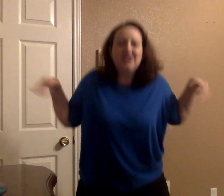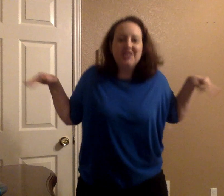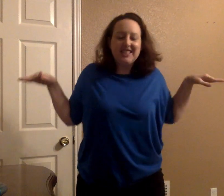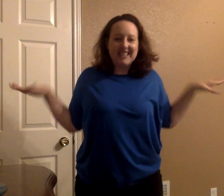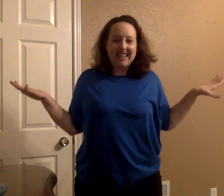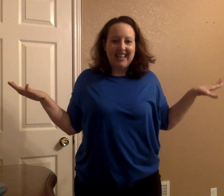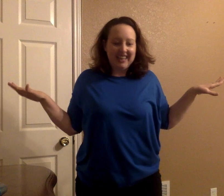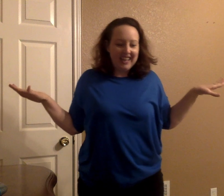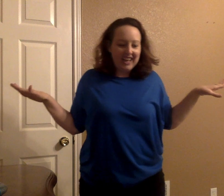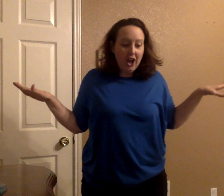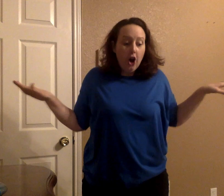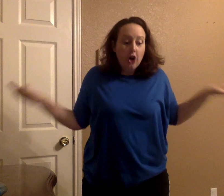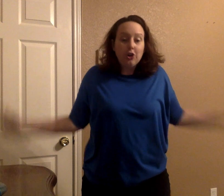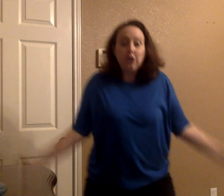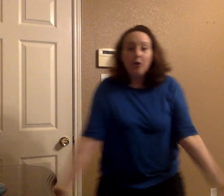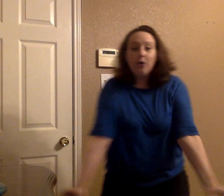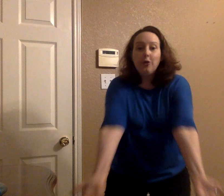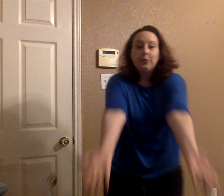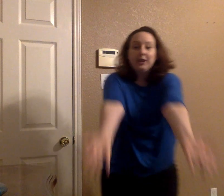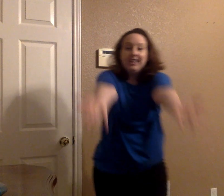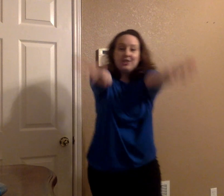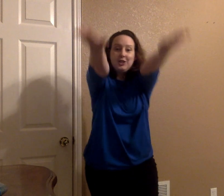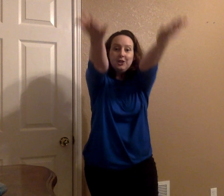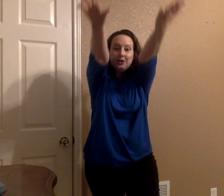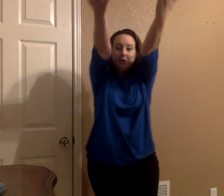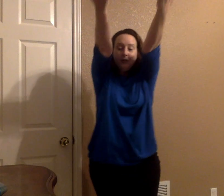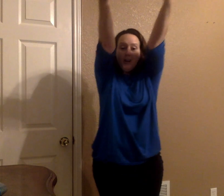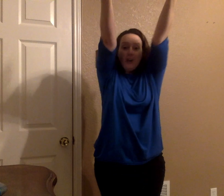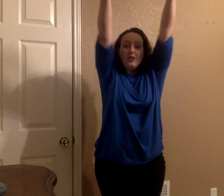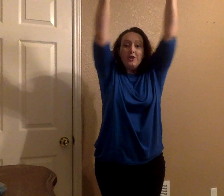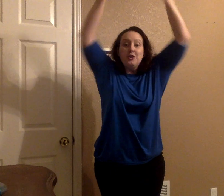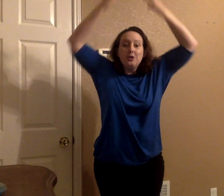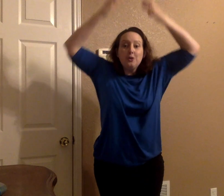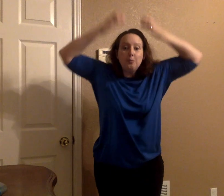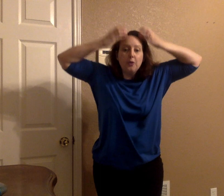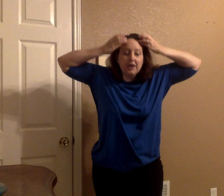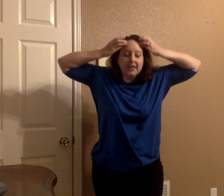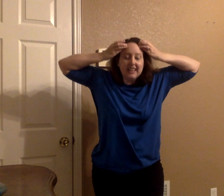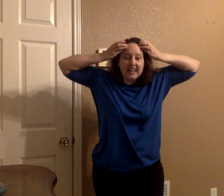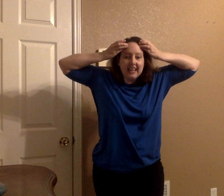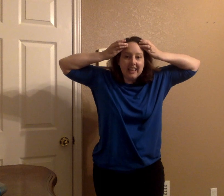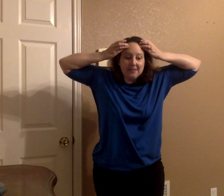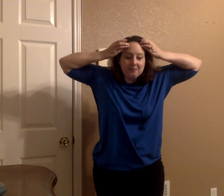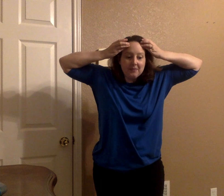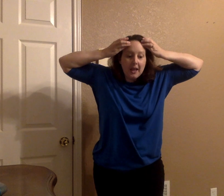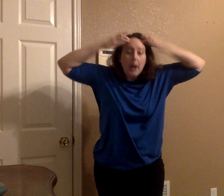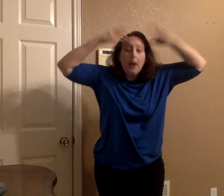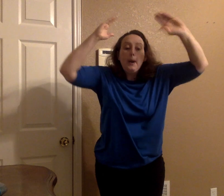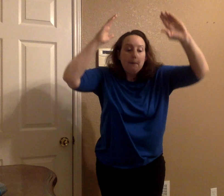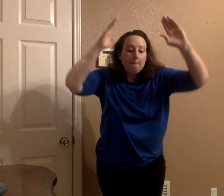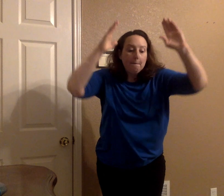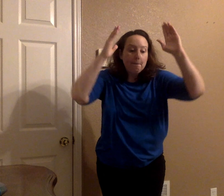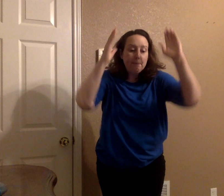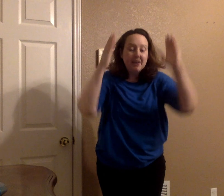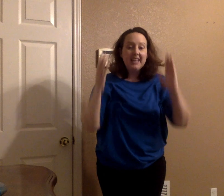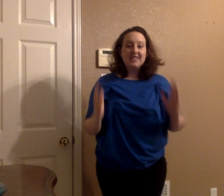sing, glory to the newborn king. Peace